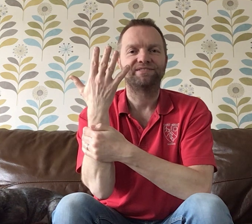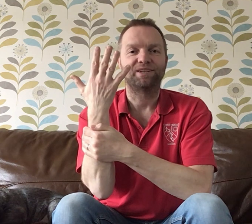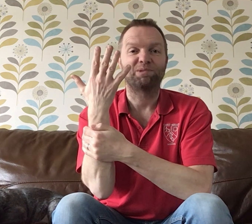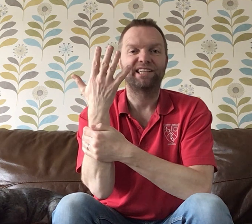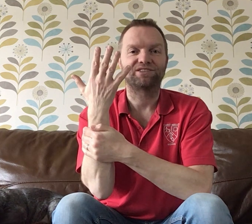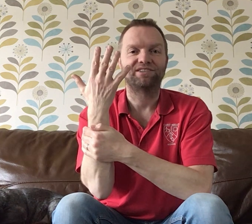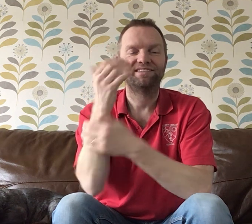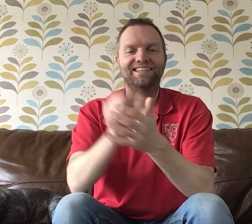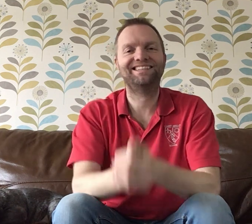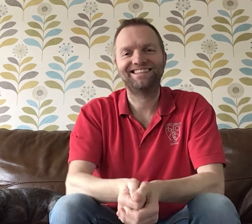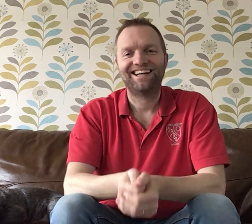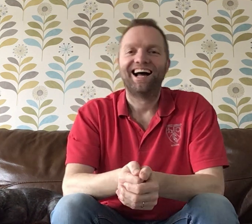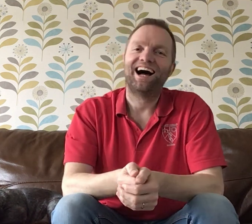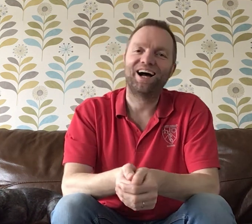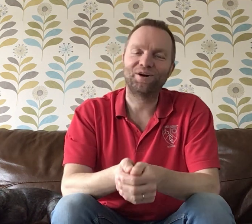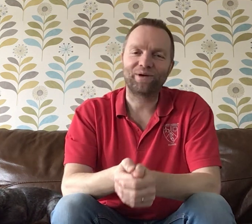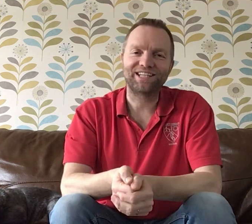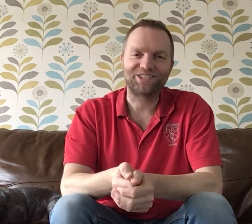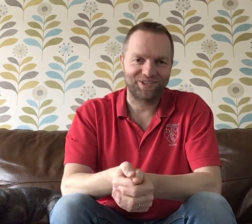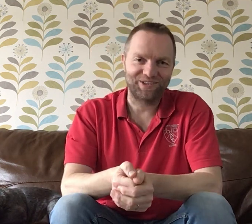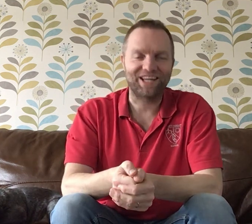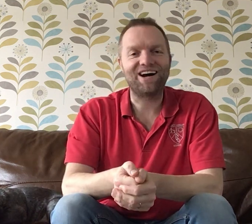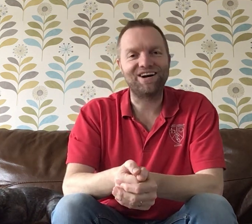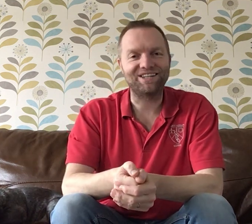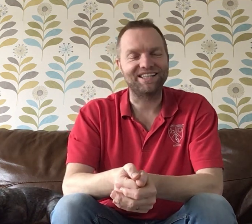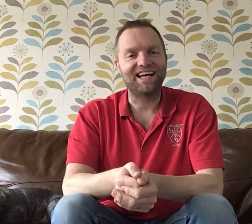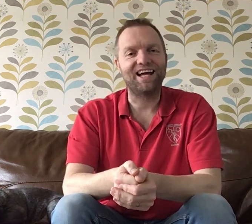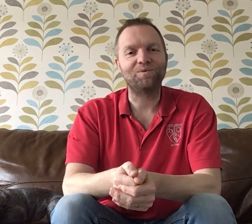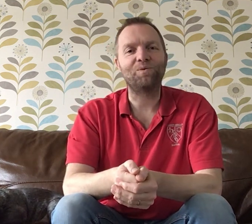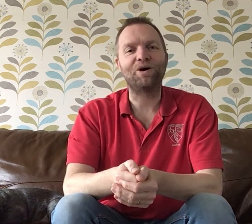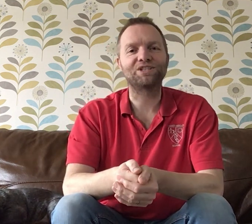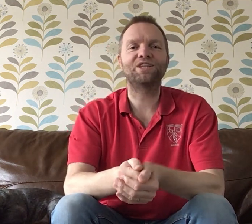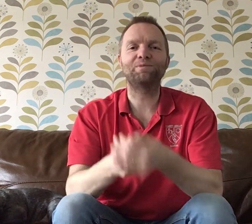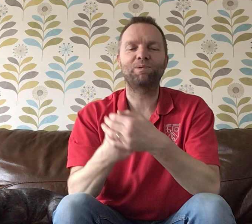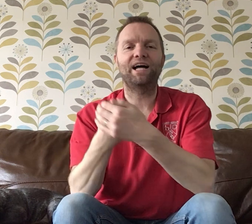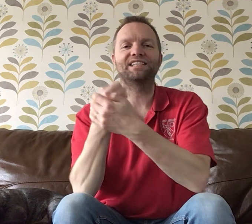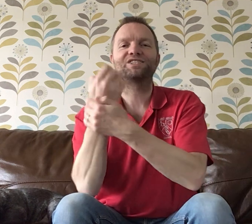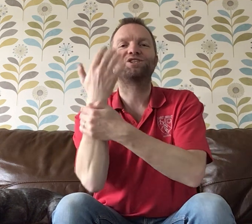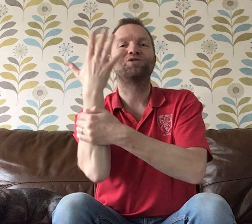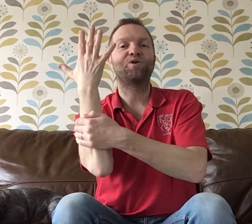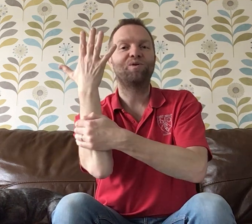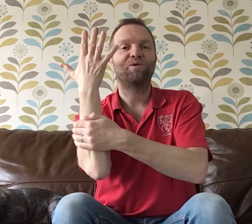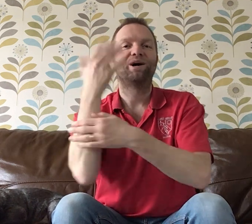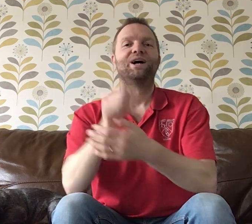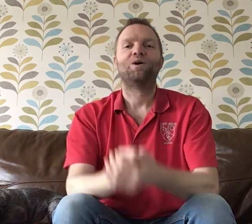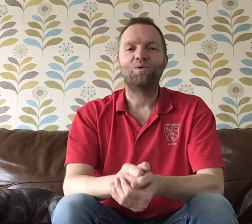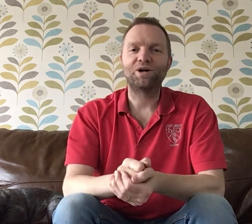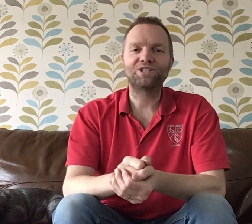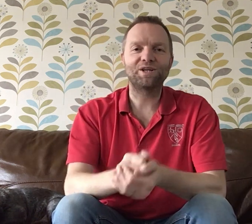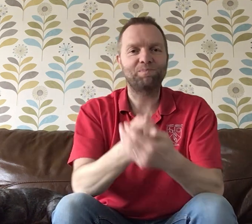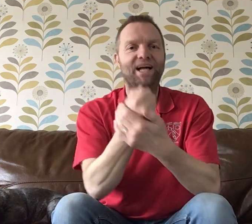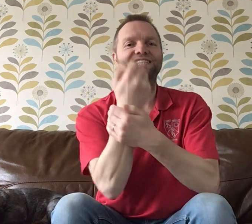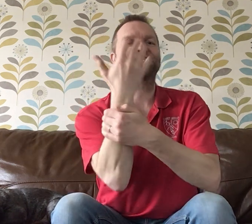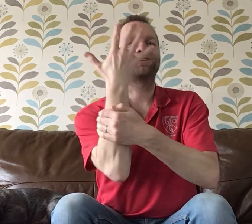The plants grow. I went to the garden and watched the plants grow, watched the plants